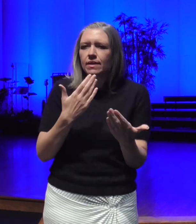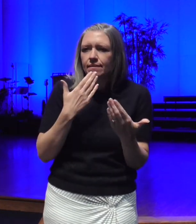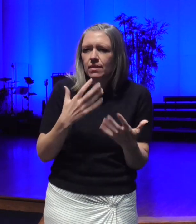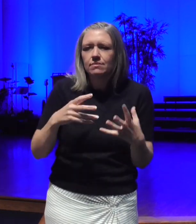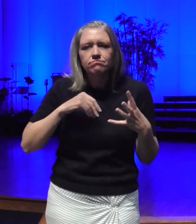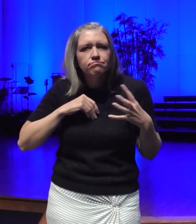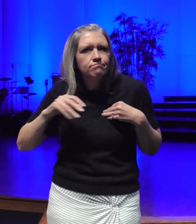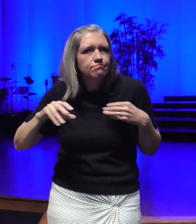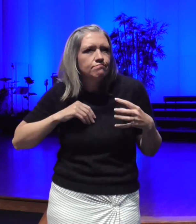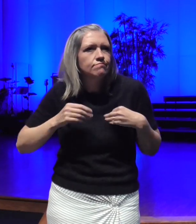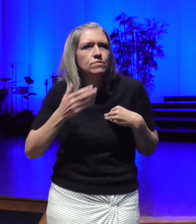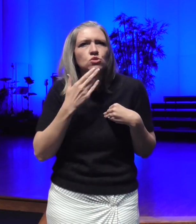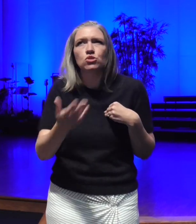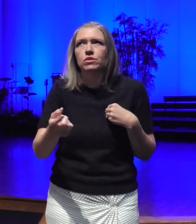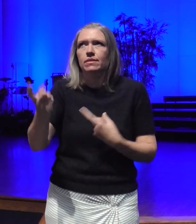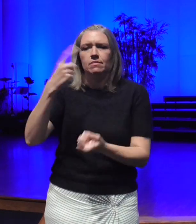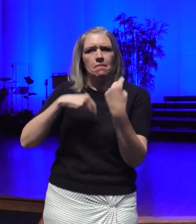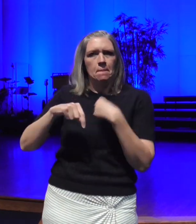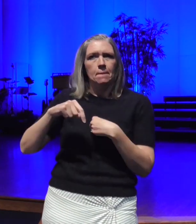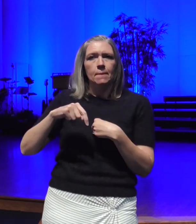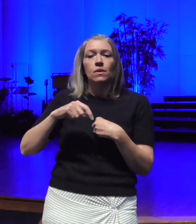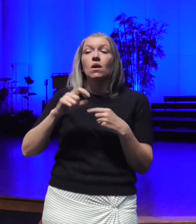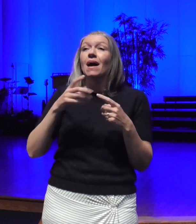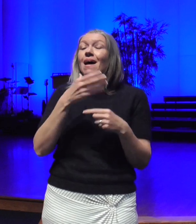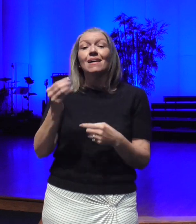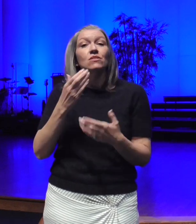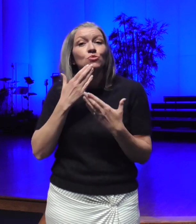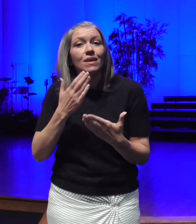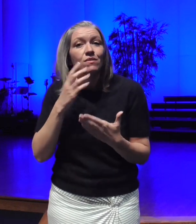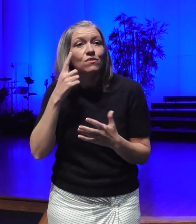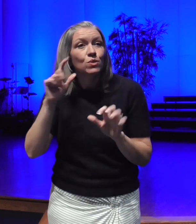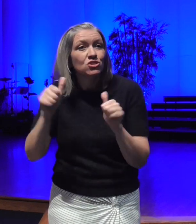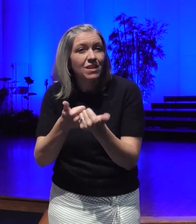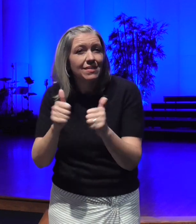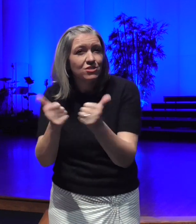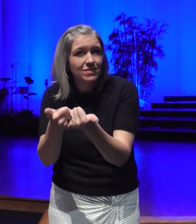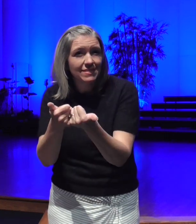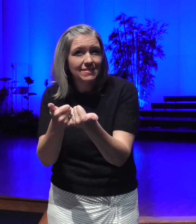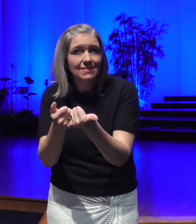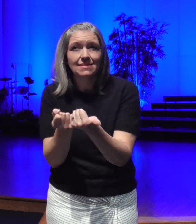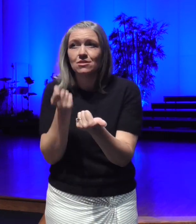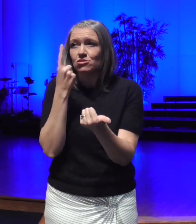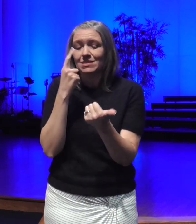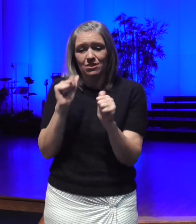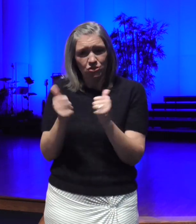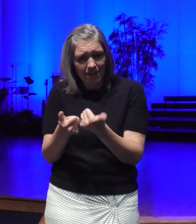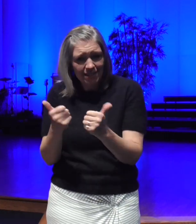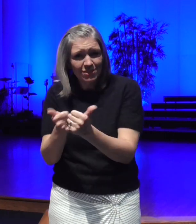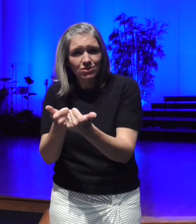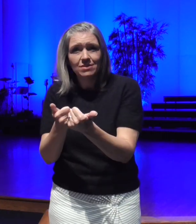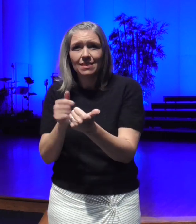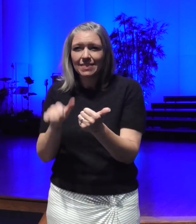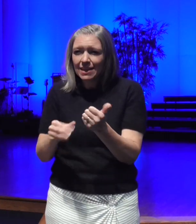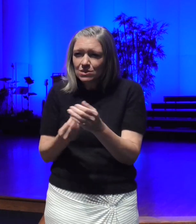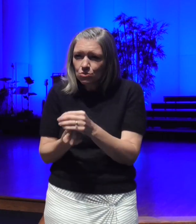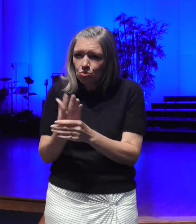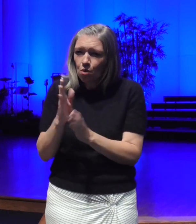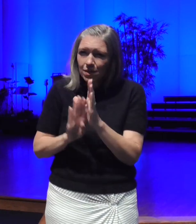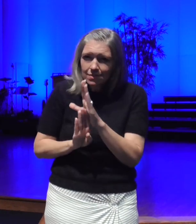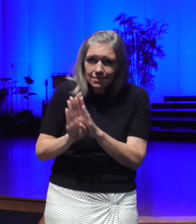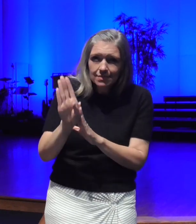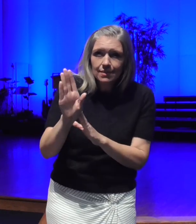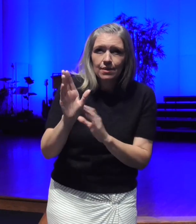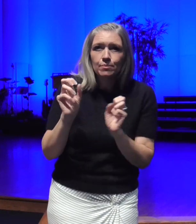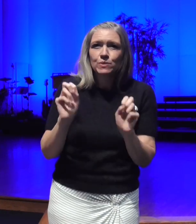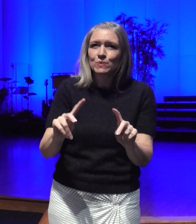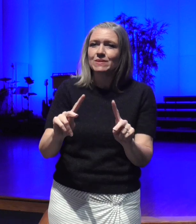and even being grateful for the challenges that show up, understanding that those challenges are growing them and inviting them